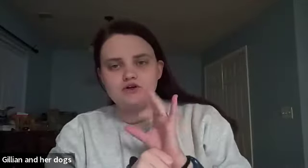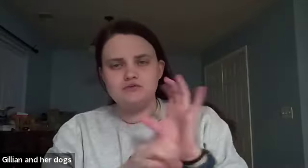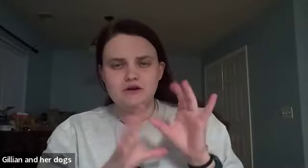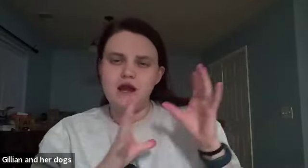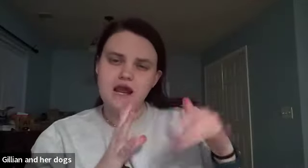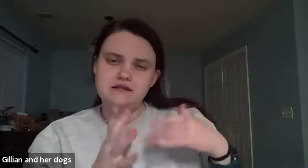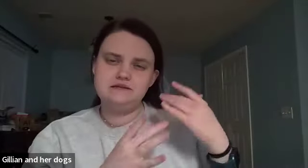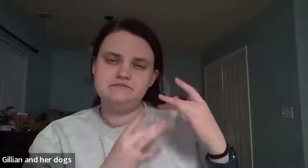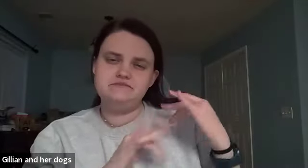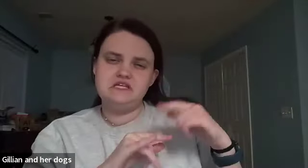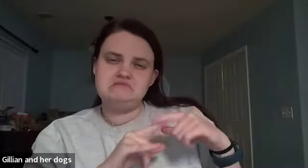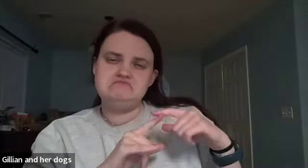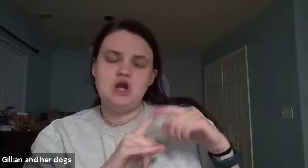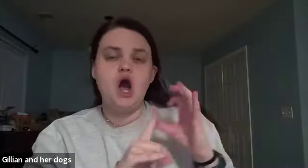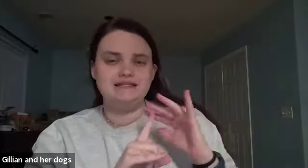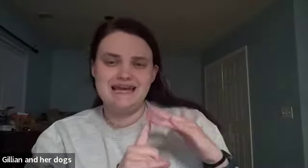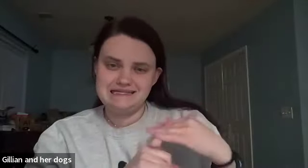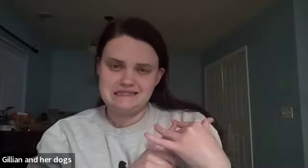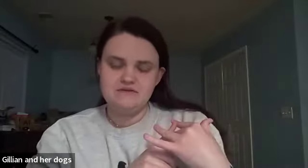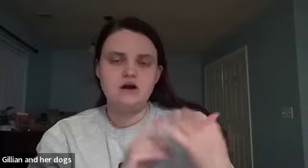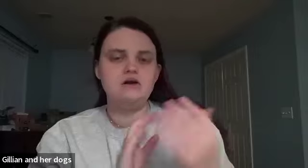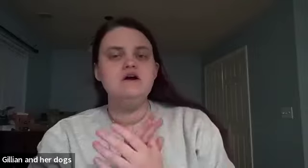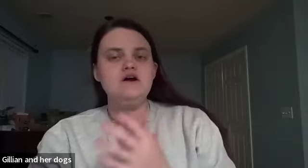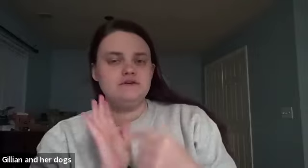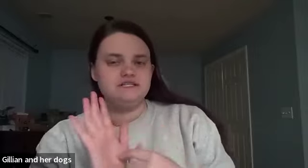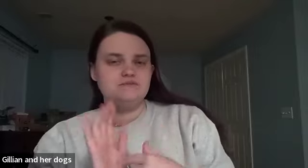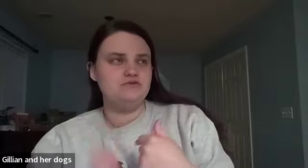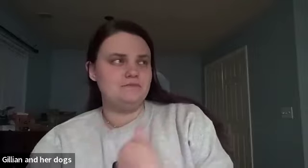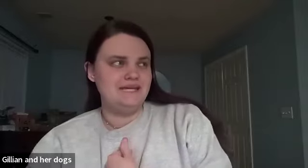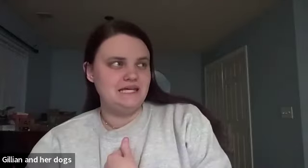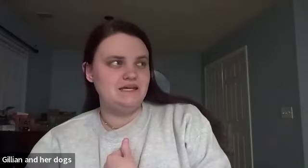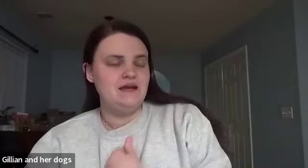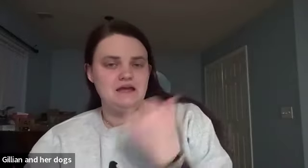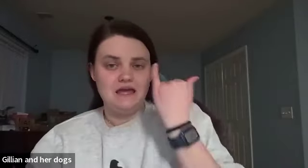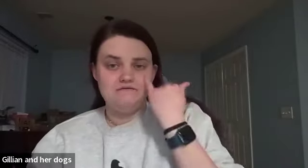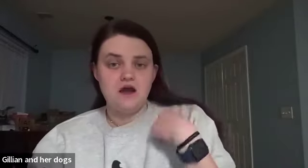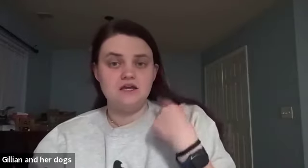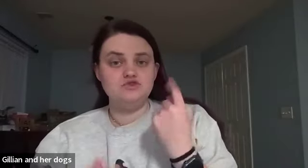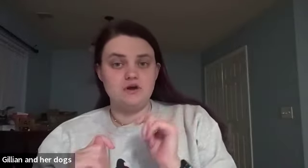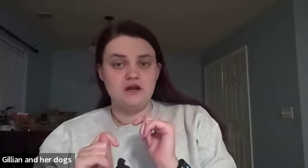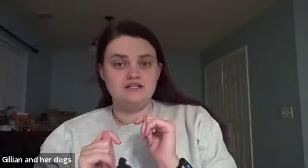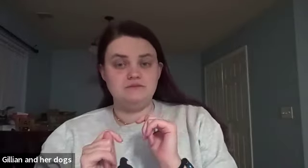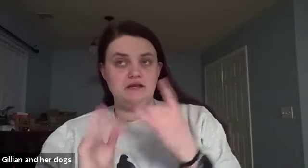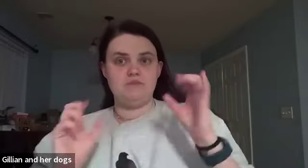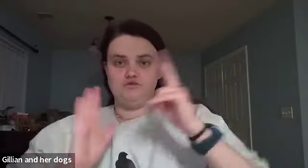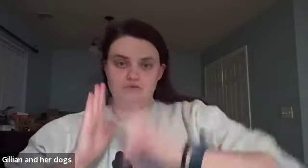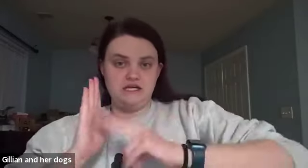or career, kind of the context of it all. For example, for me, if I'm trying to be like, I'm the